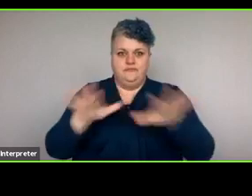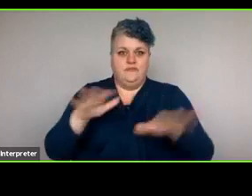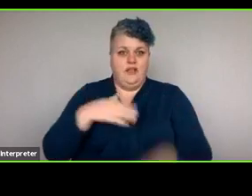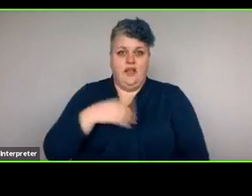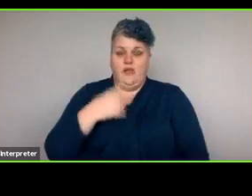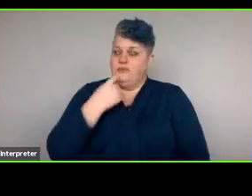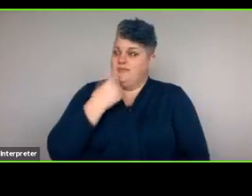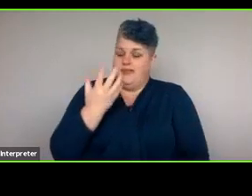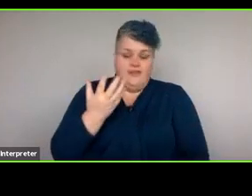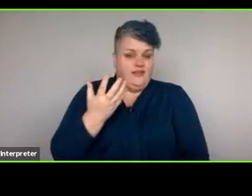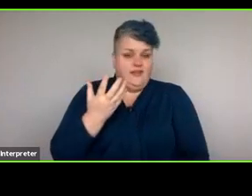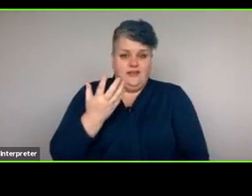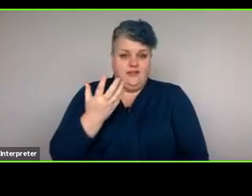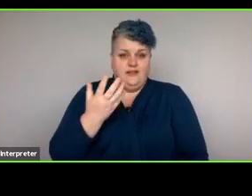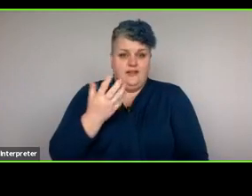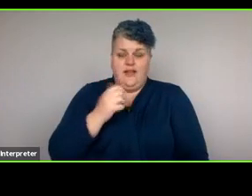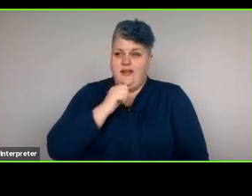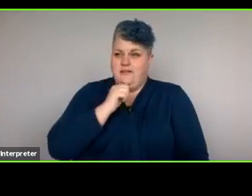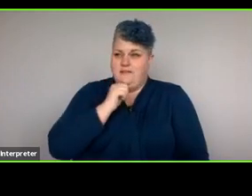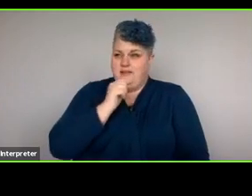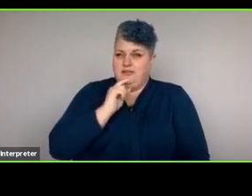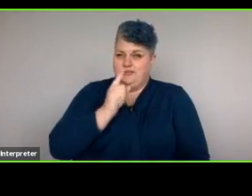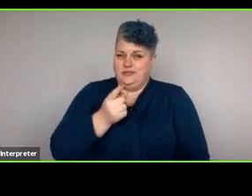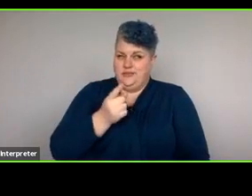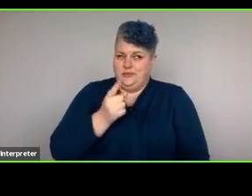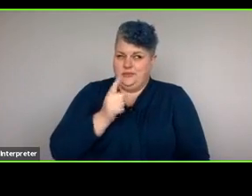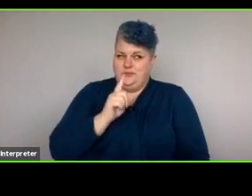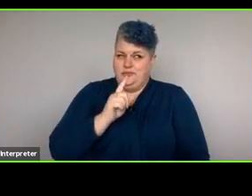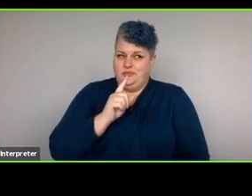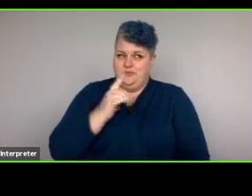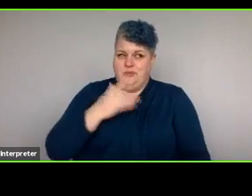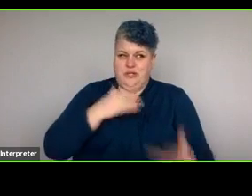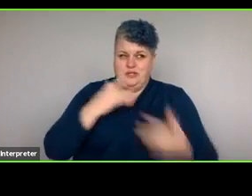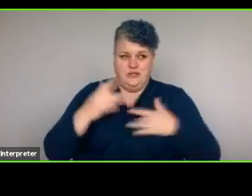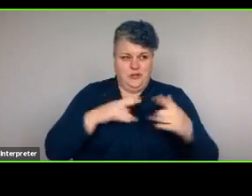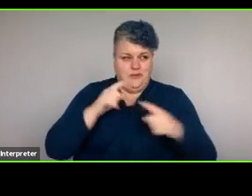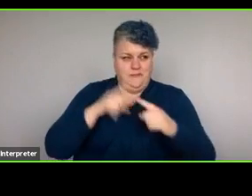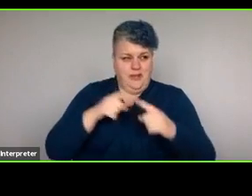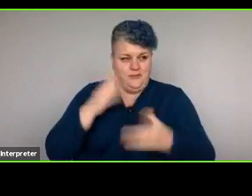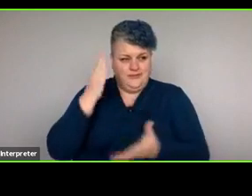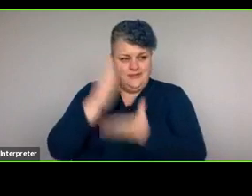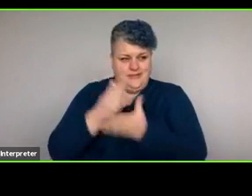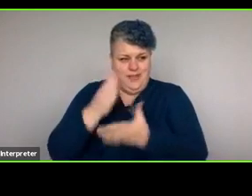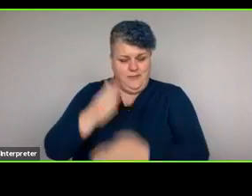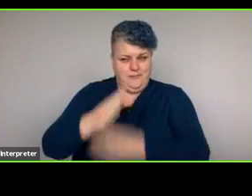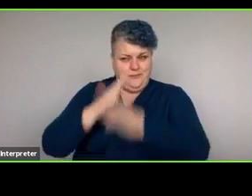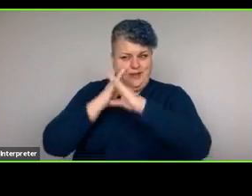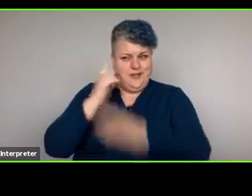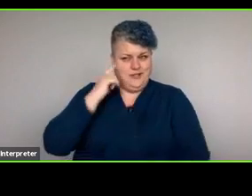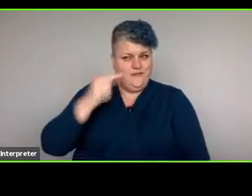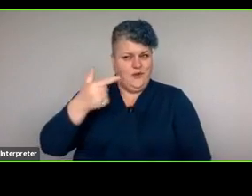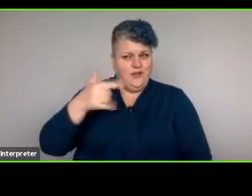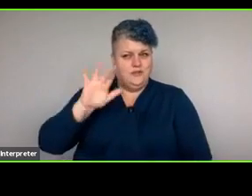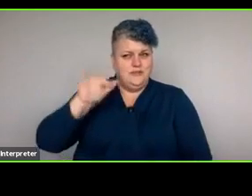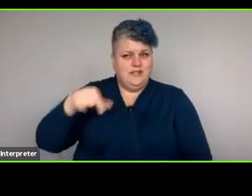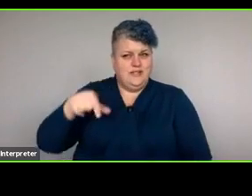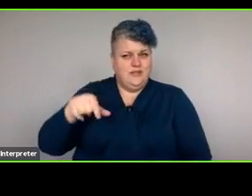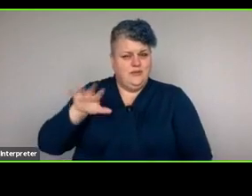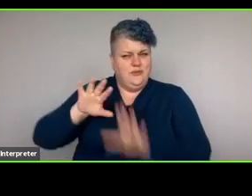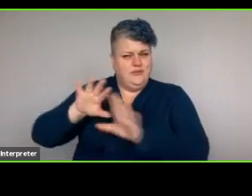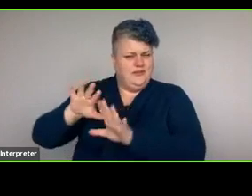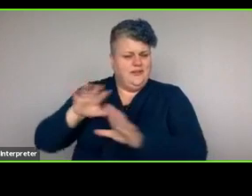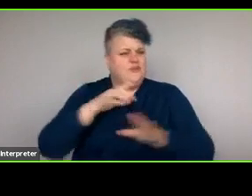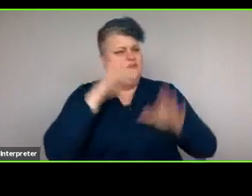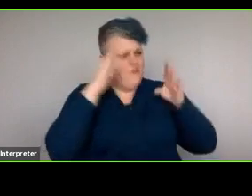but I'm not really sure that that's what we should be concerned about in this moment. I think people's safety and well-being is